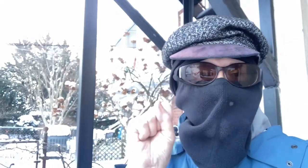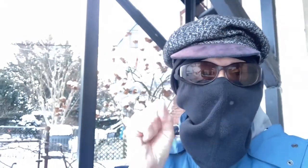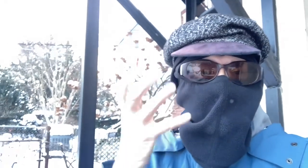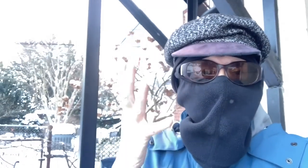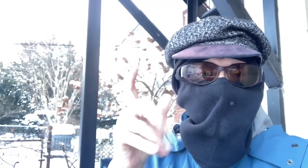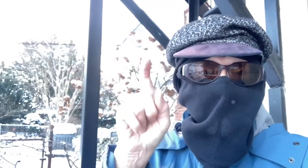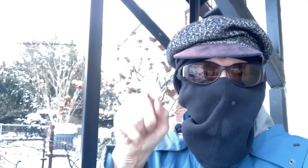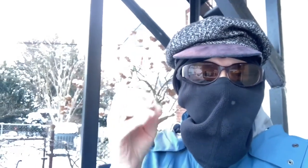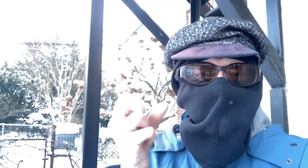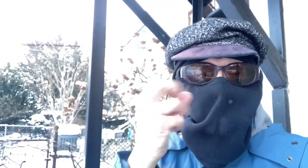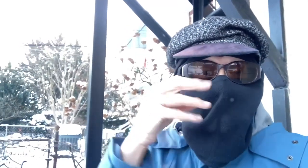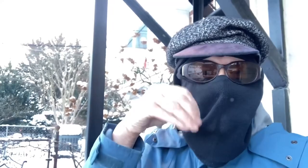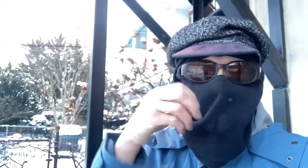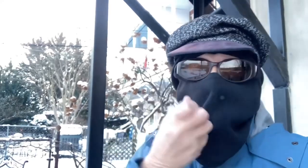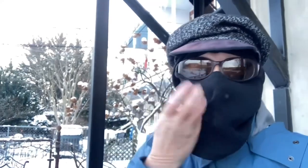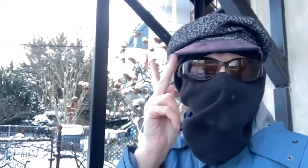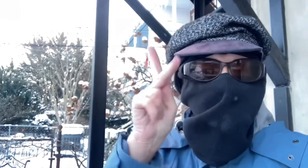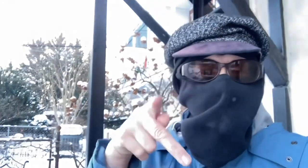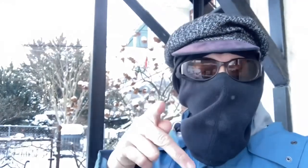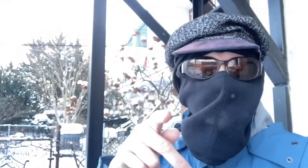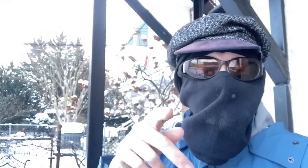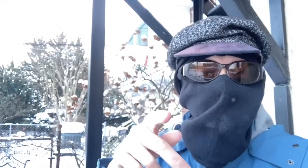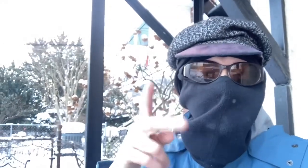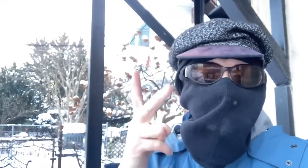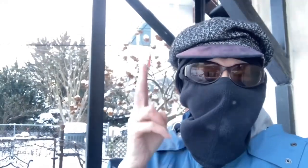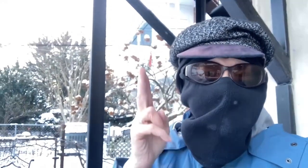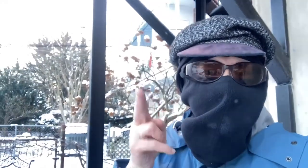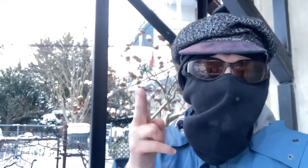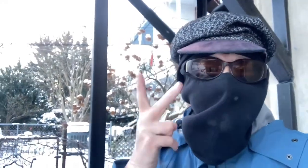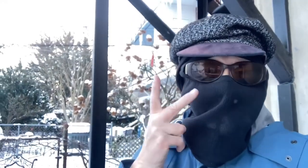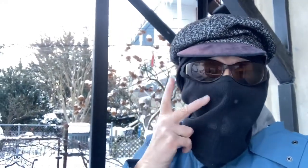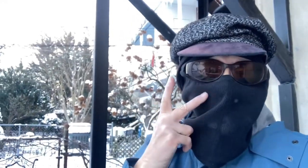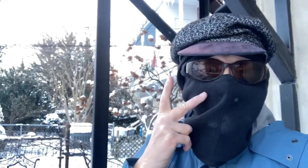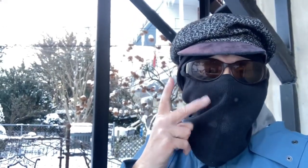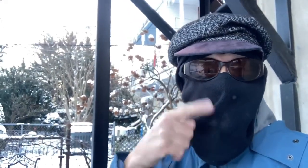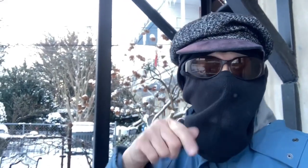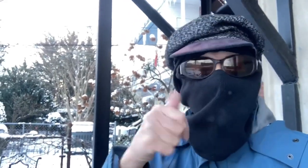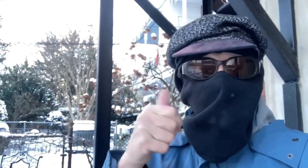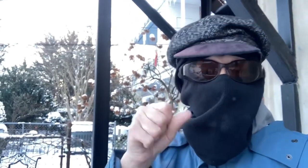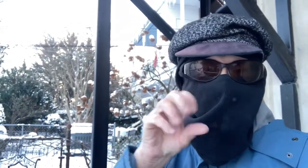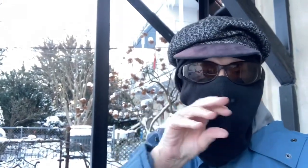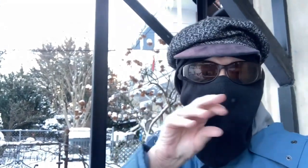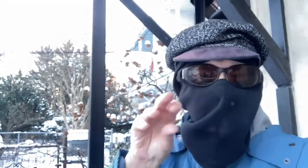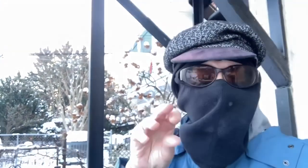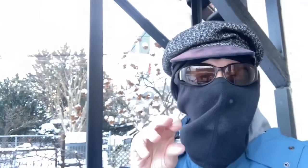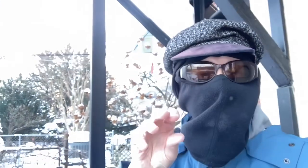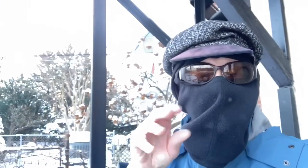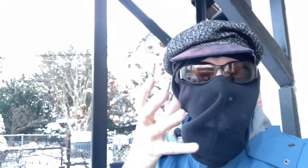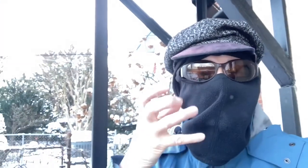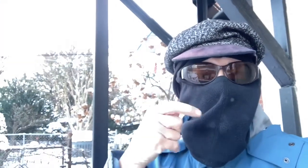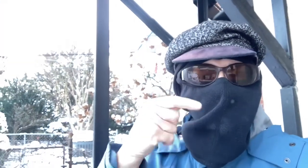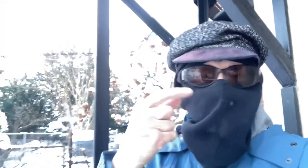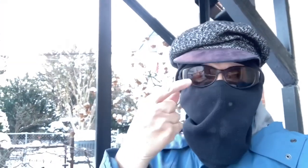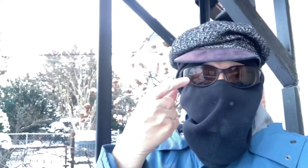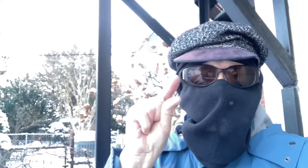How the camera battery just went dead from the cold. I've already had to put it back inside. So let me hurry up and finish